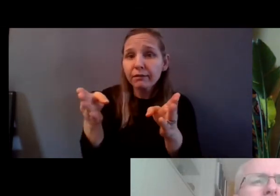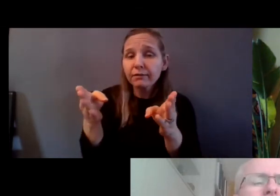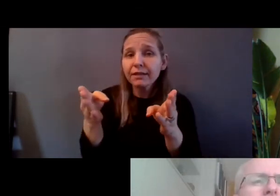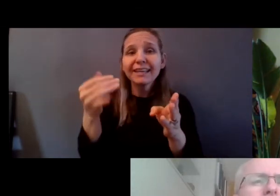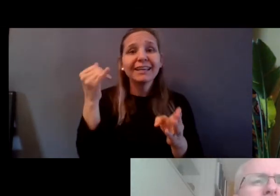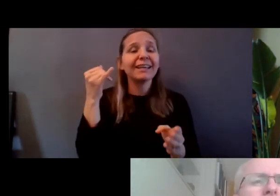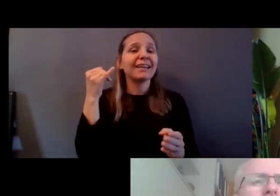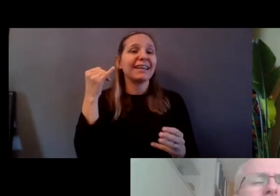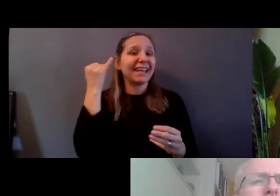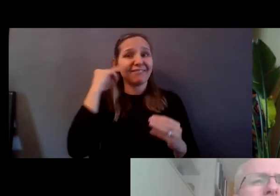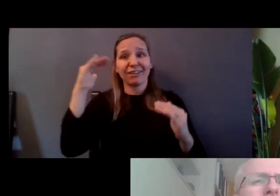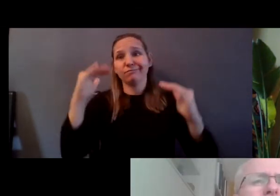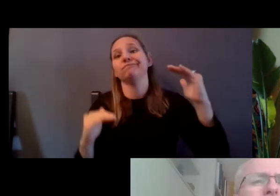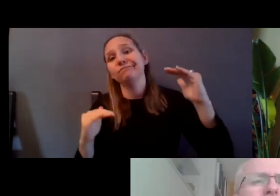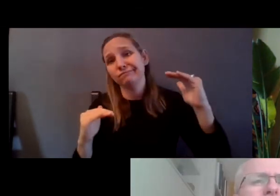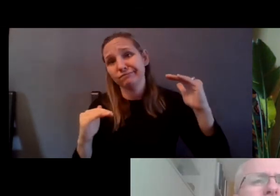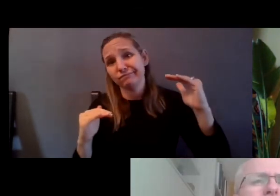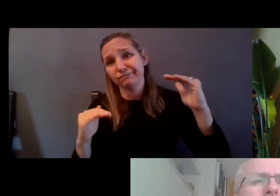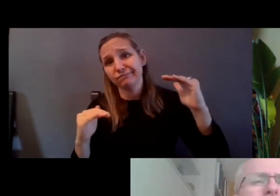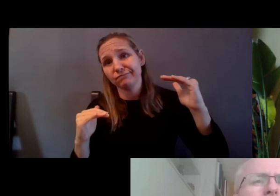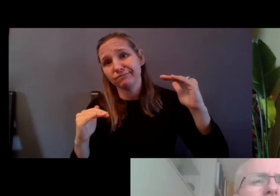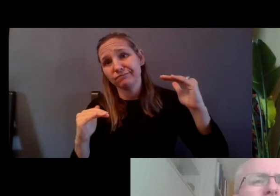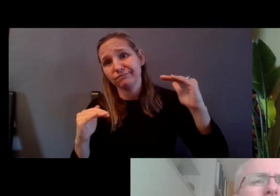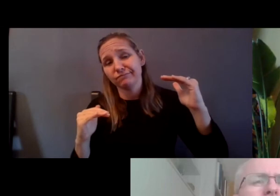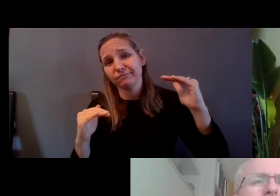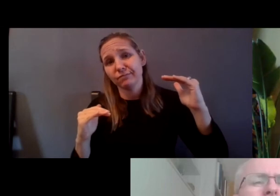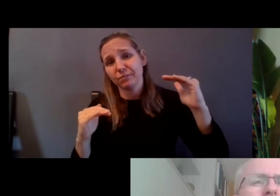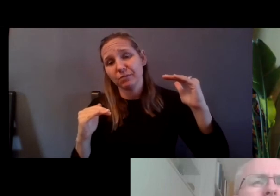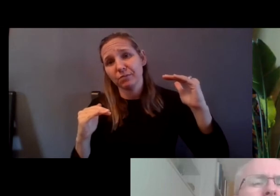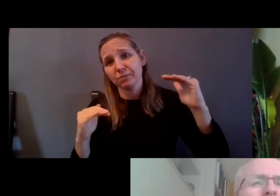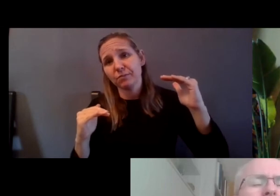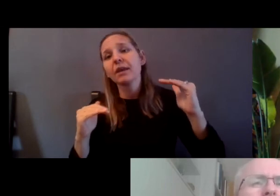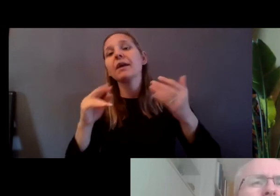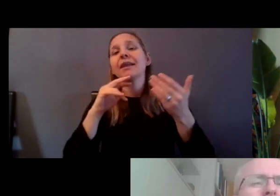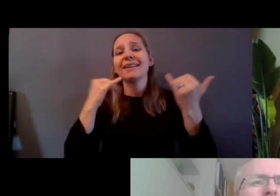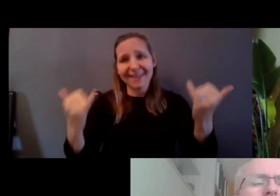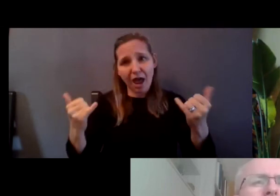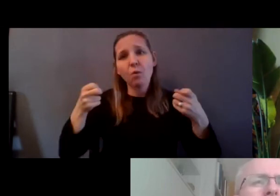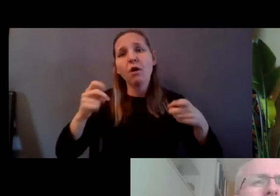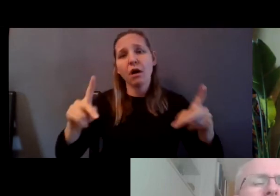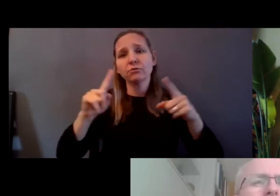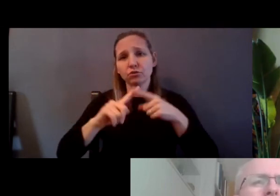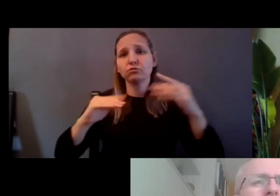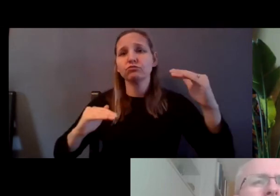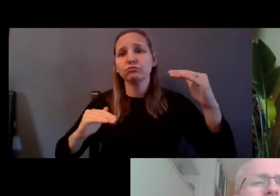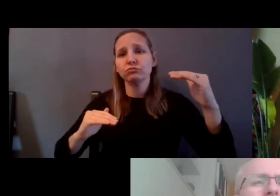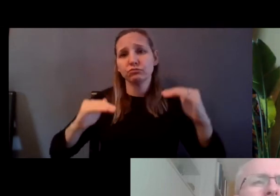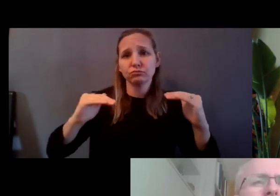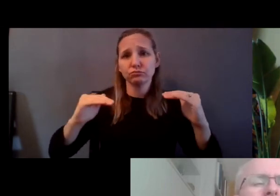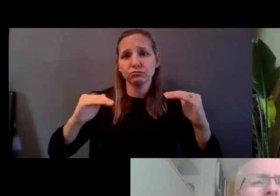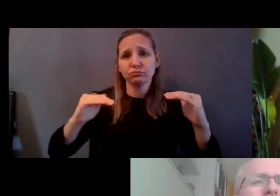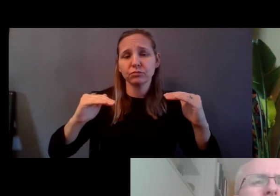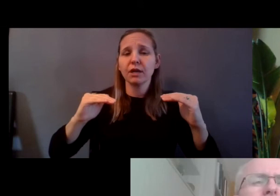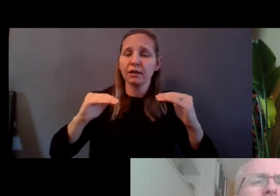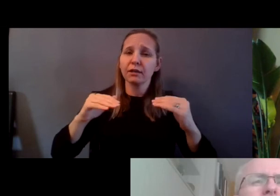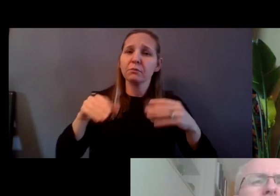an overbalance on the social, it is now time to be able to balance our perspective and establish positive